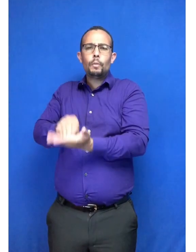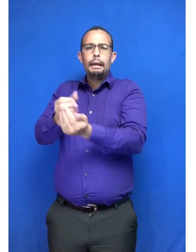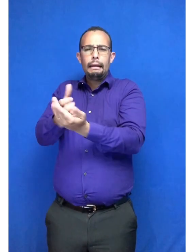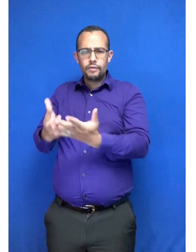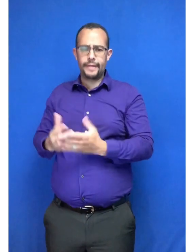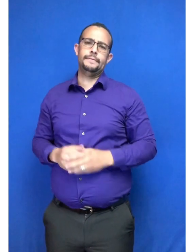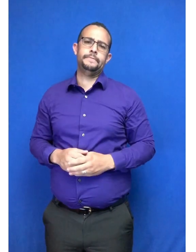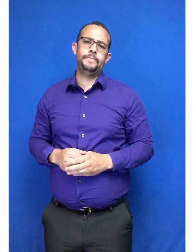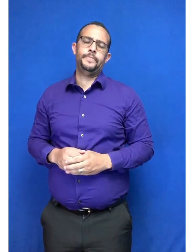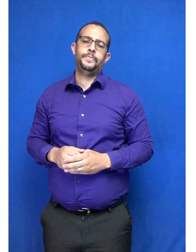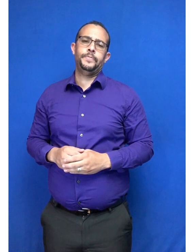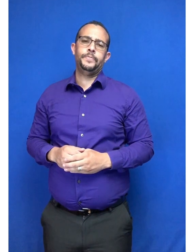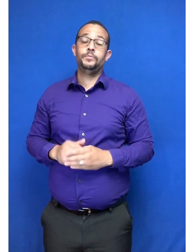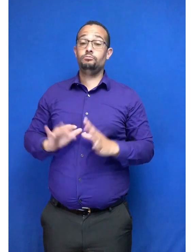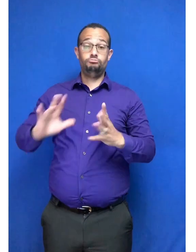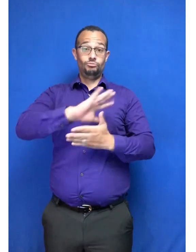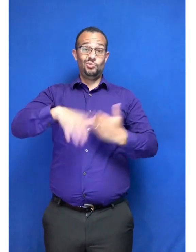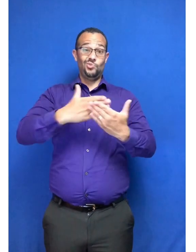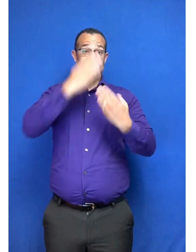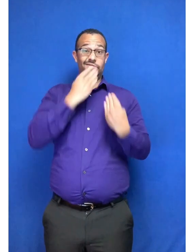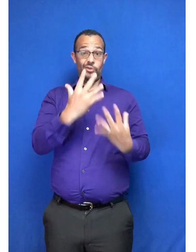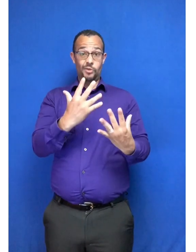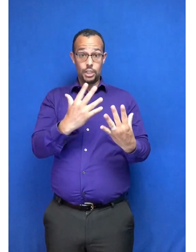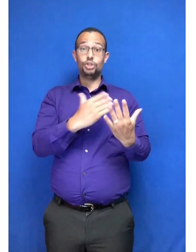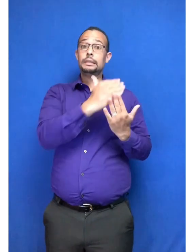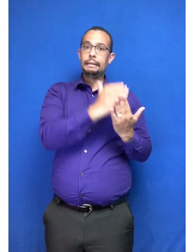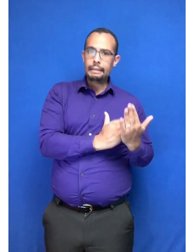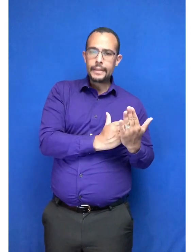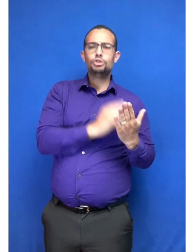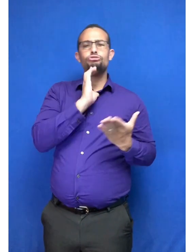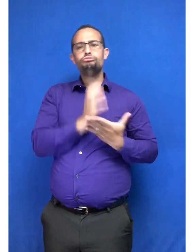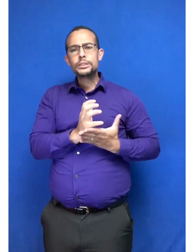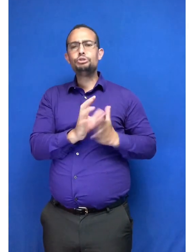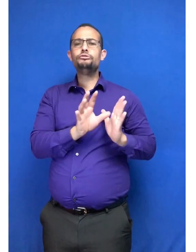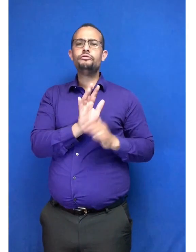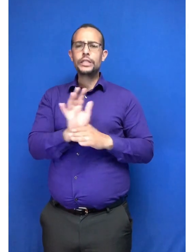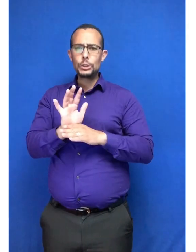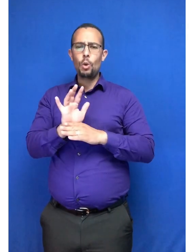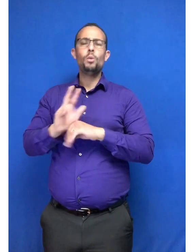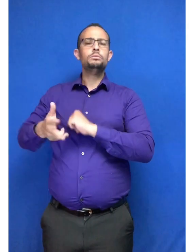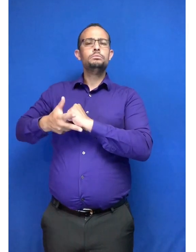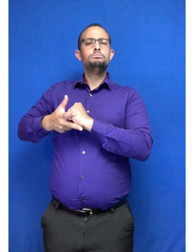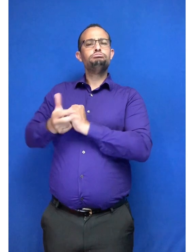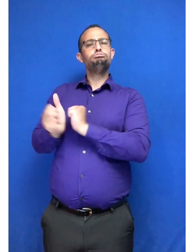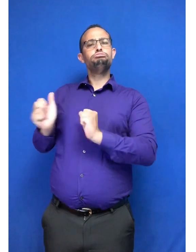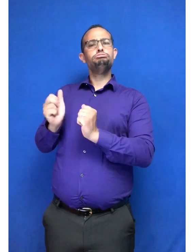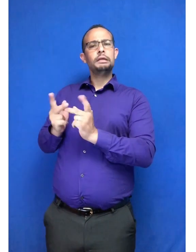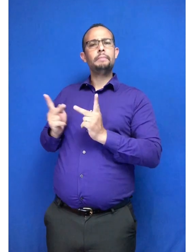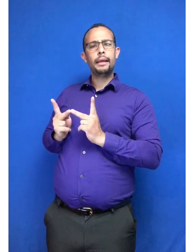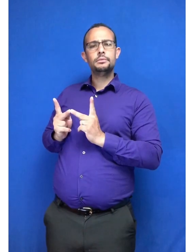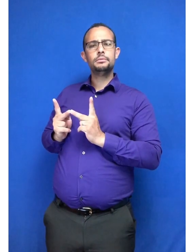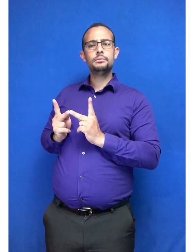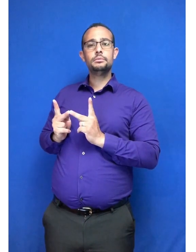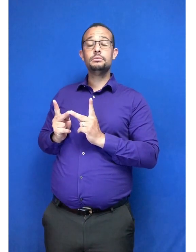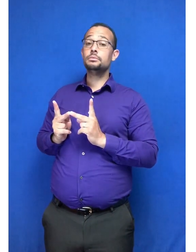should store your videos and pictures and the inventory lists in a safe place. Additionally, you should have a